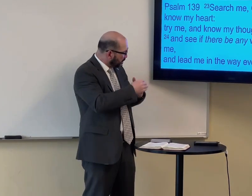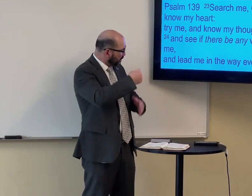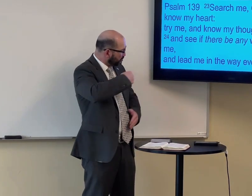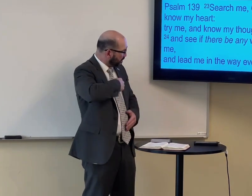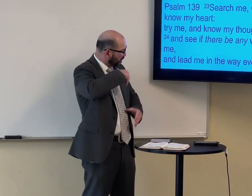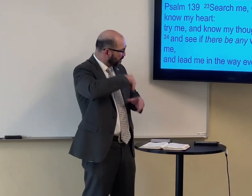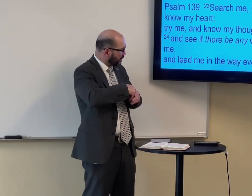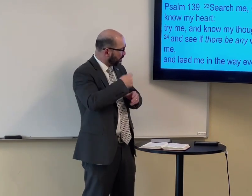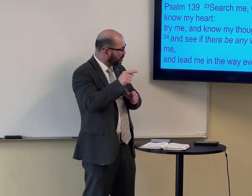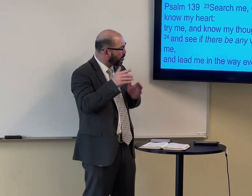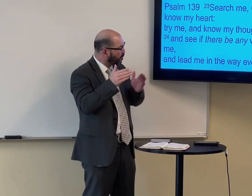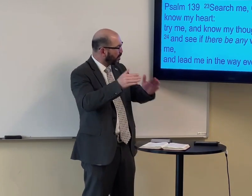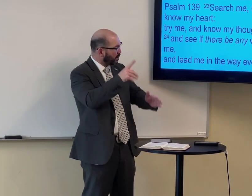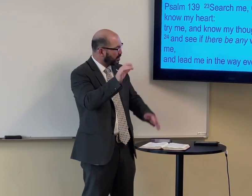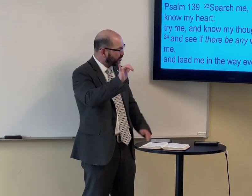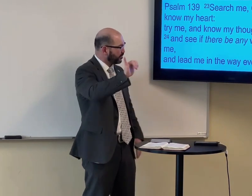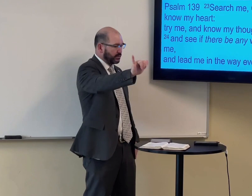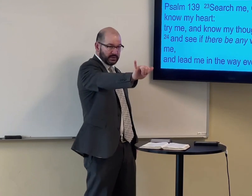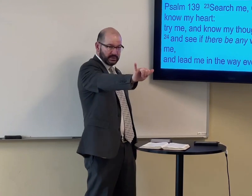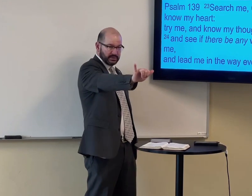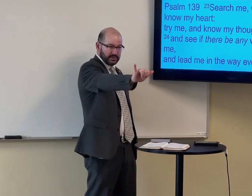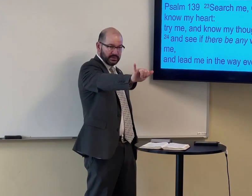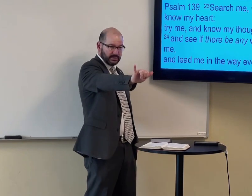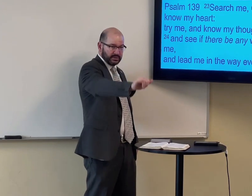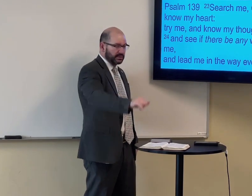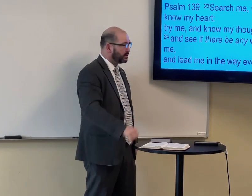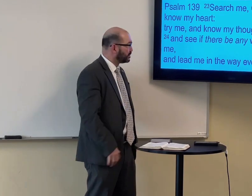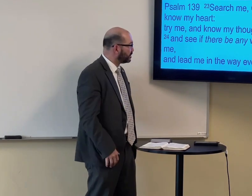And lead me in the way everlasting."